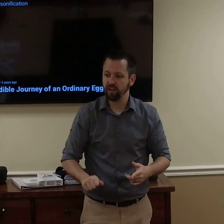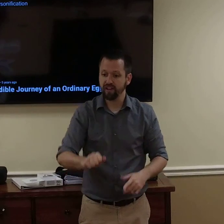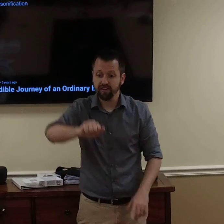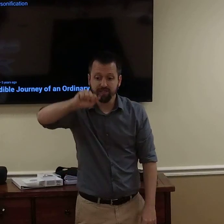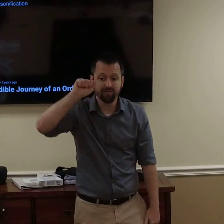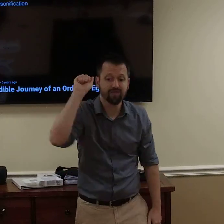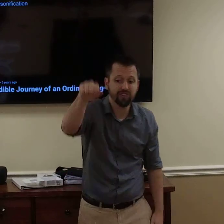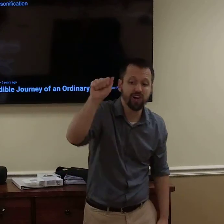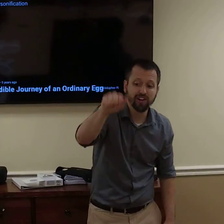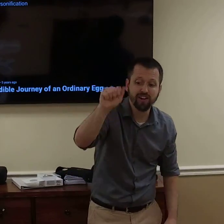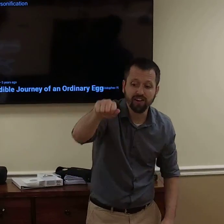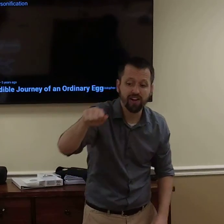like, no.